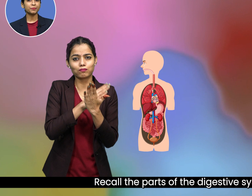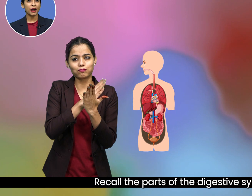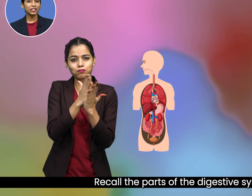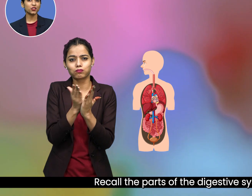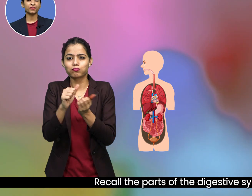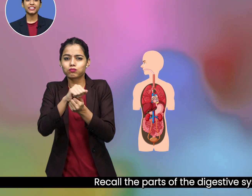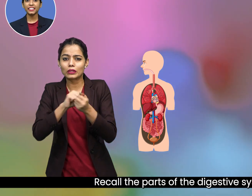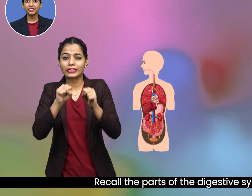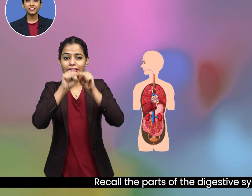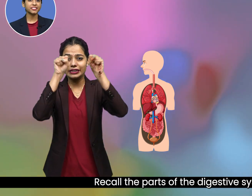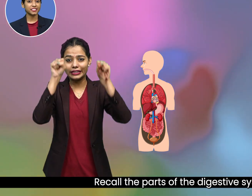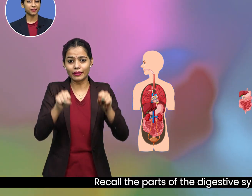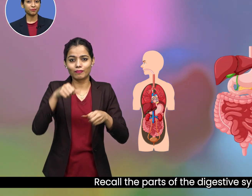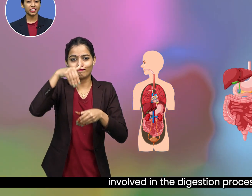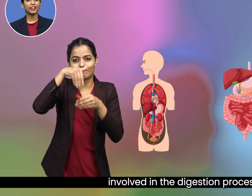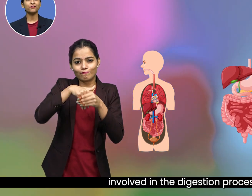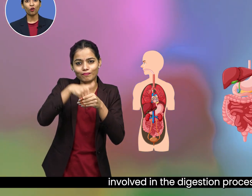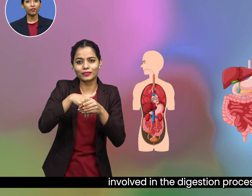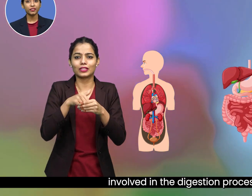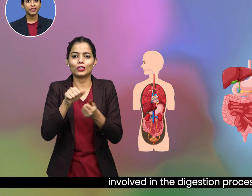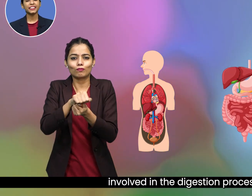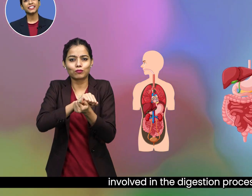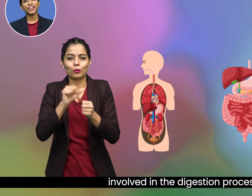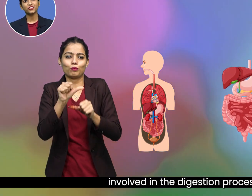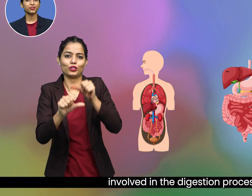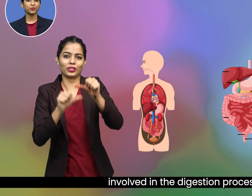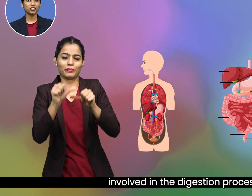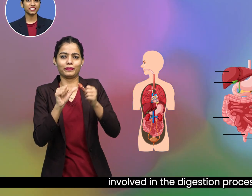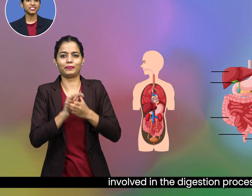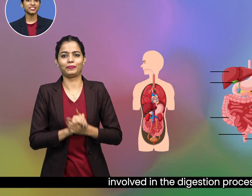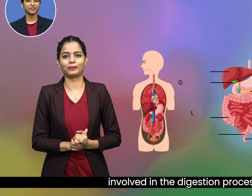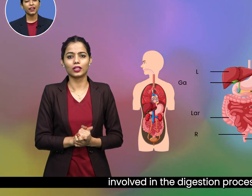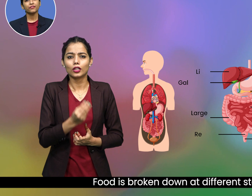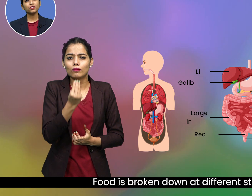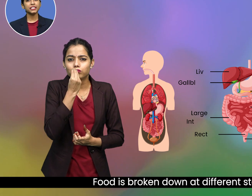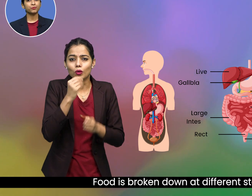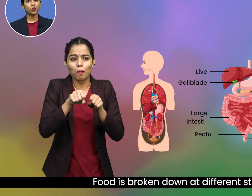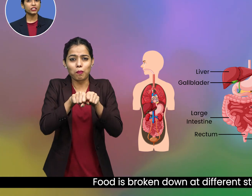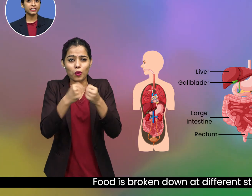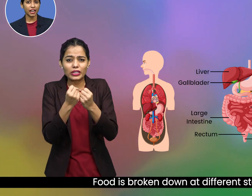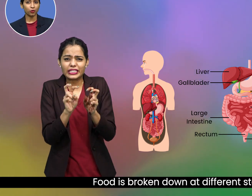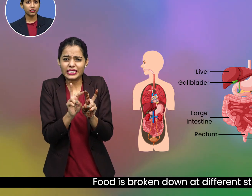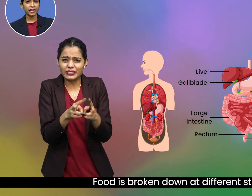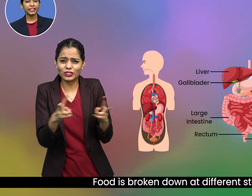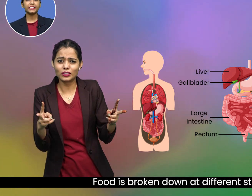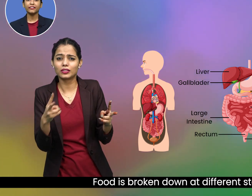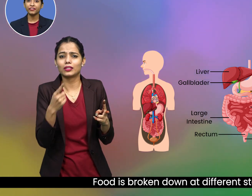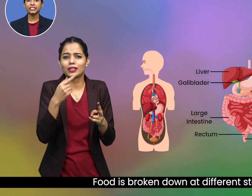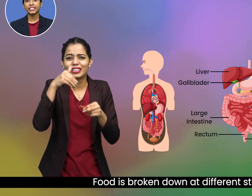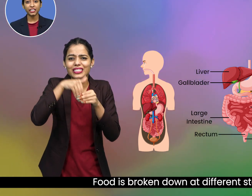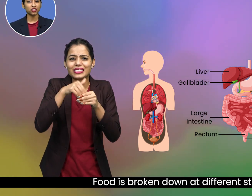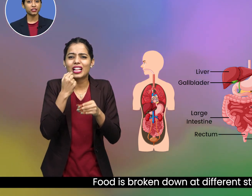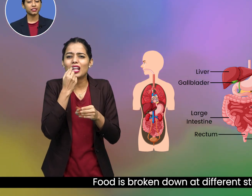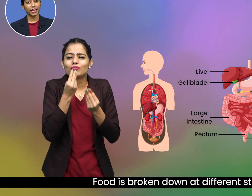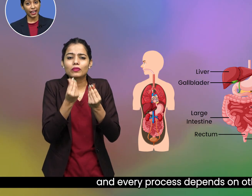Recall the parts of the digestive system involved in the digestion process. Food is broken down at